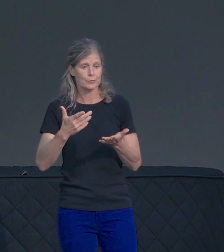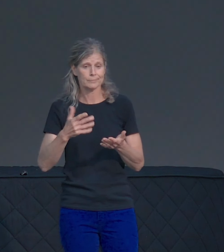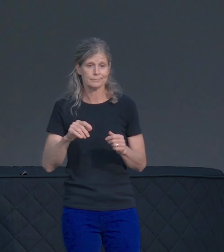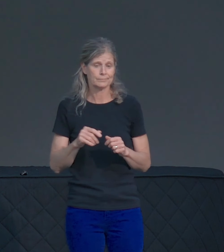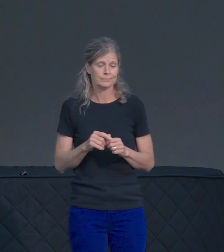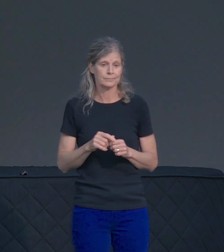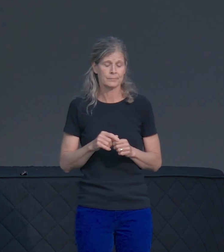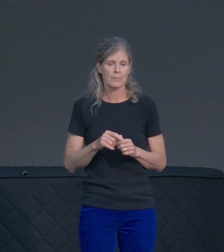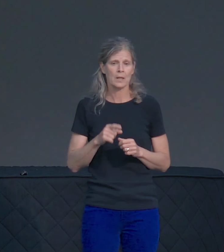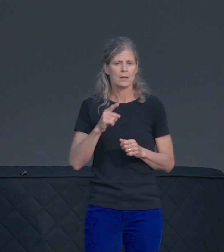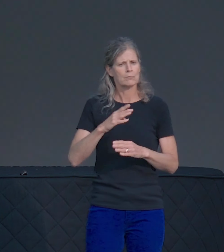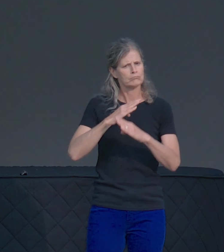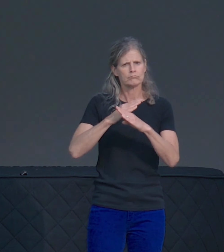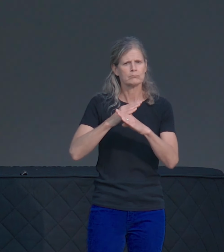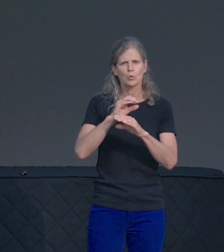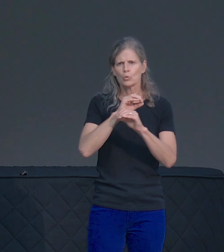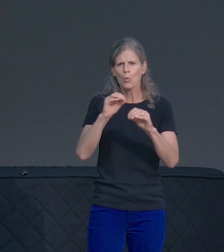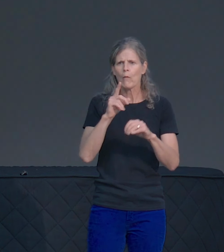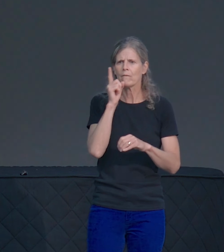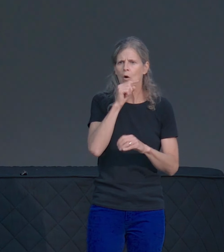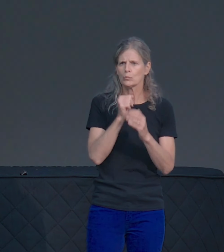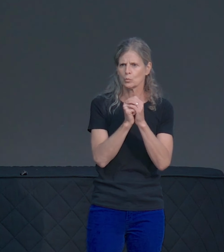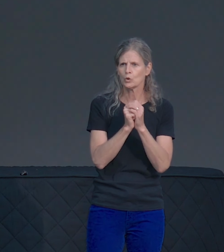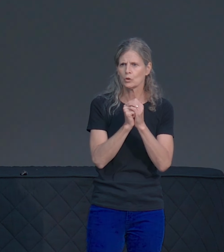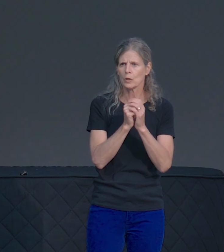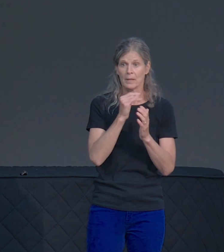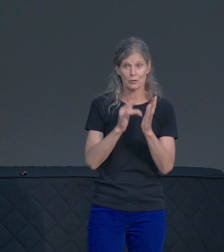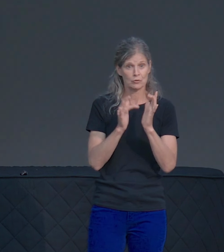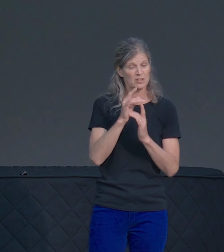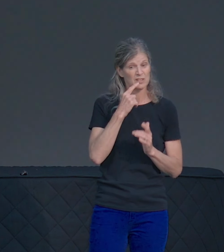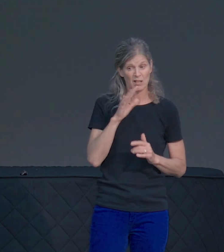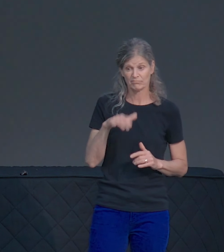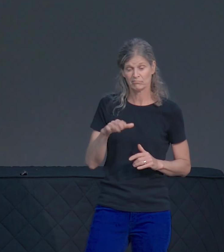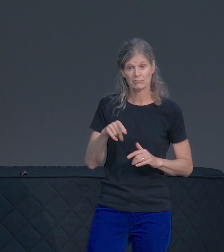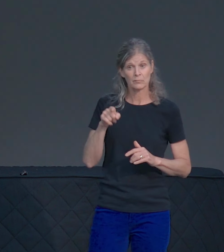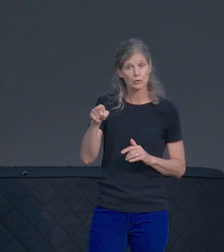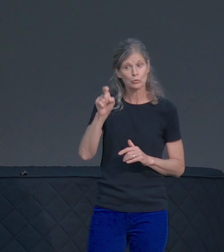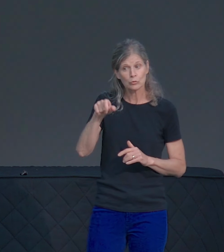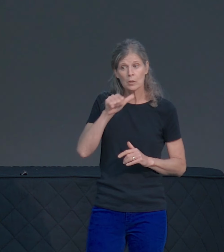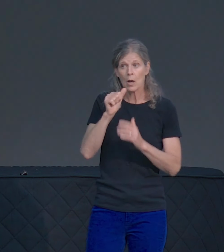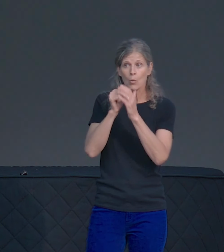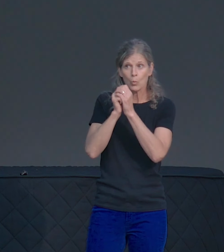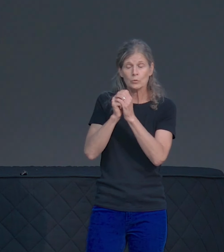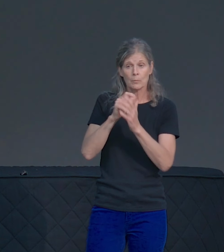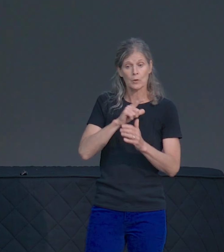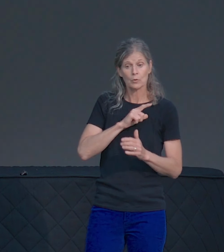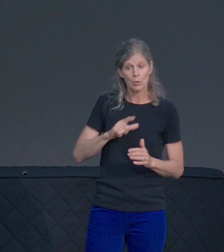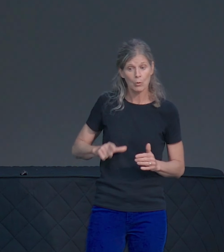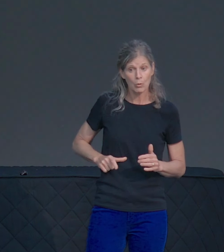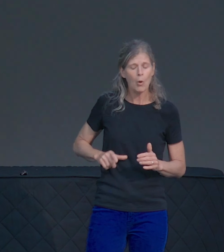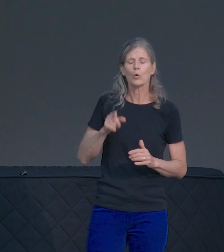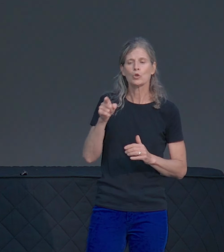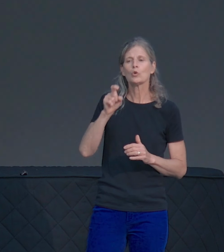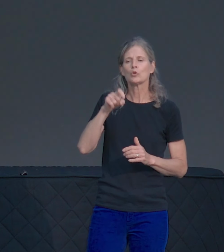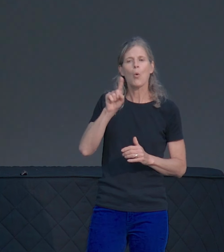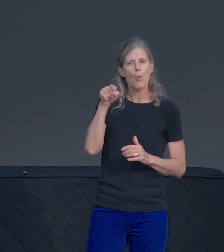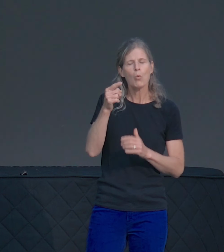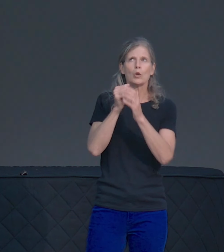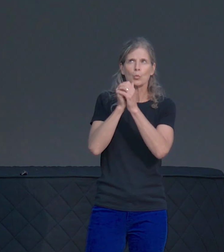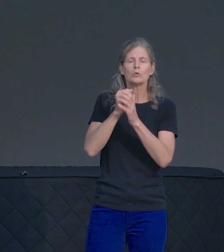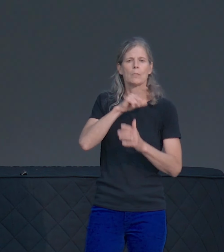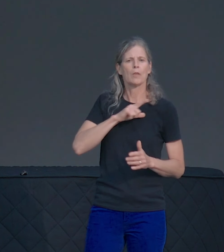any false form of worship. And Jesus says this. He says, "You shall not worship the Lord your God, and him only shall you